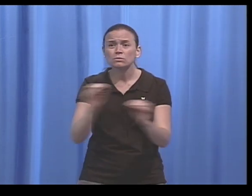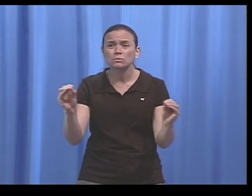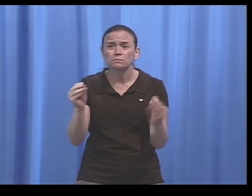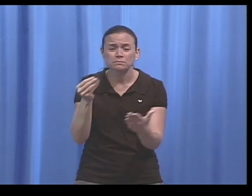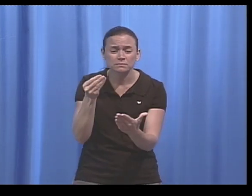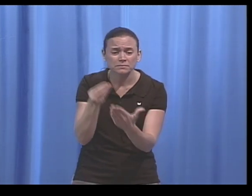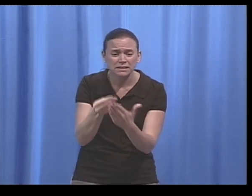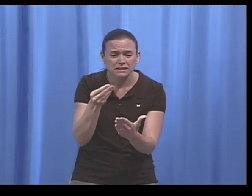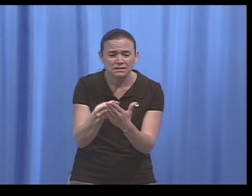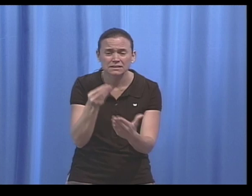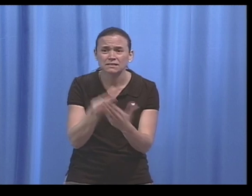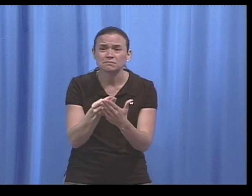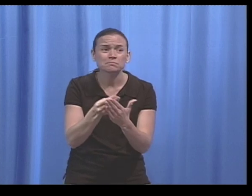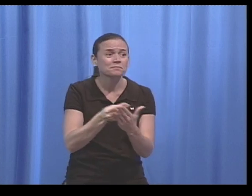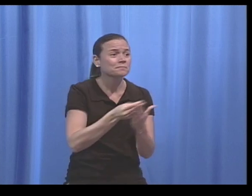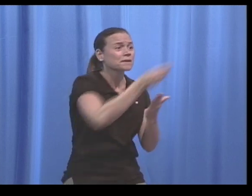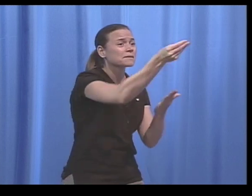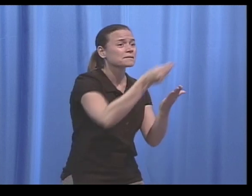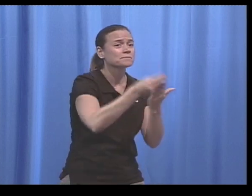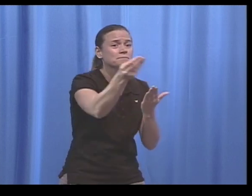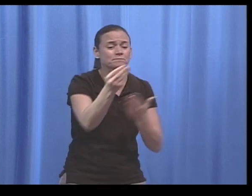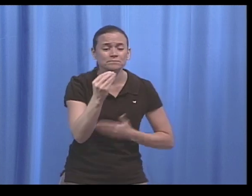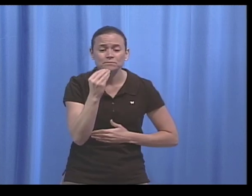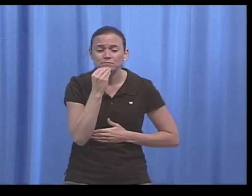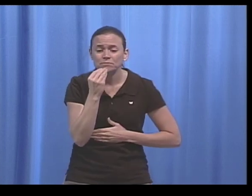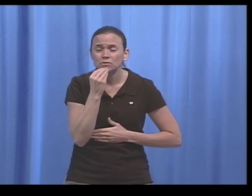They had no money to buy food